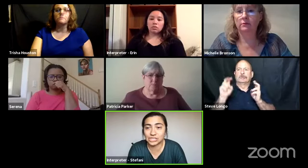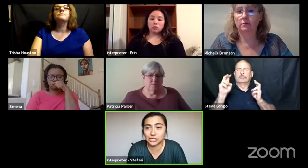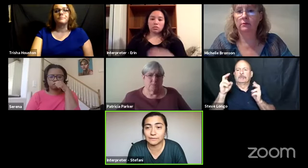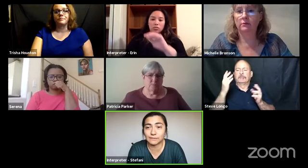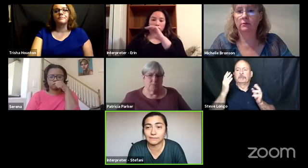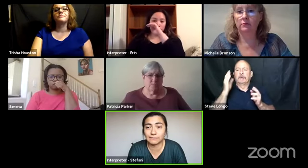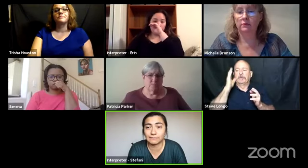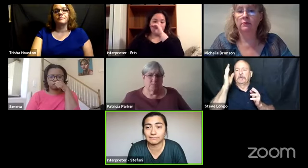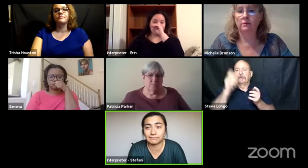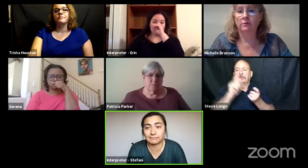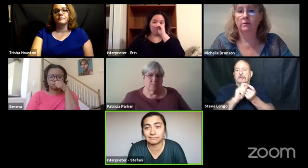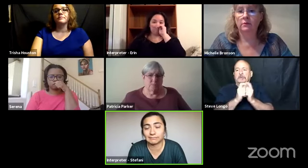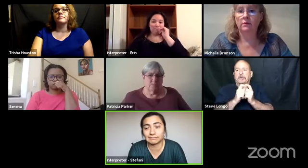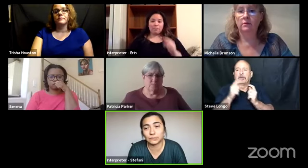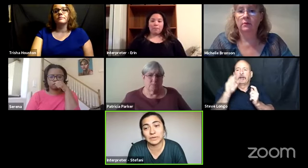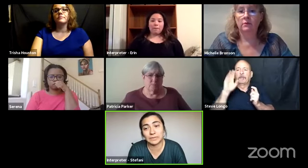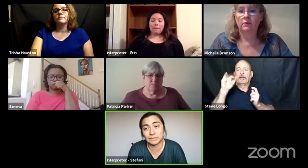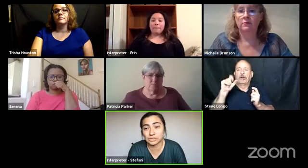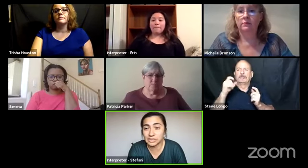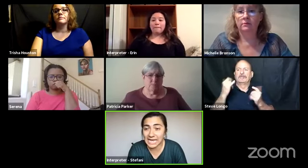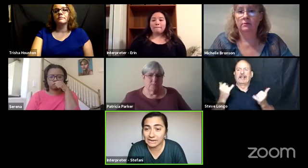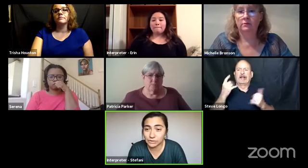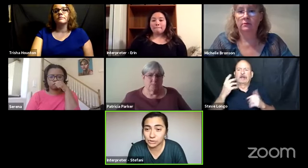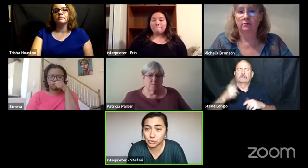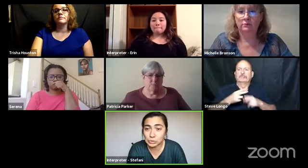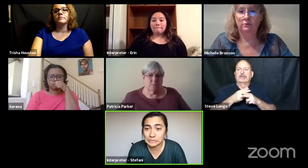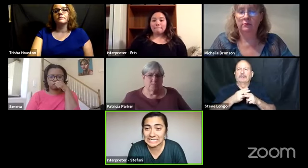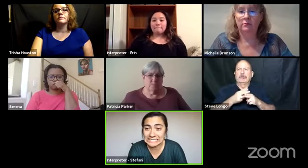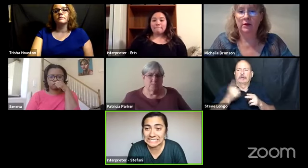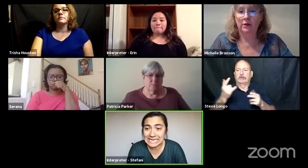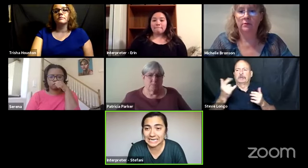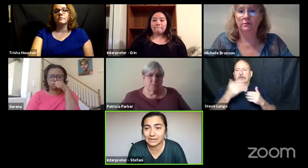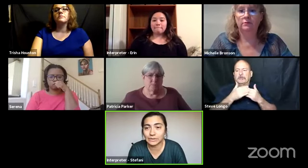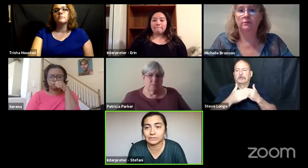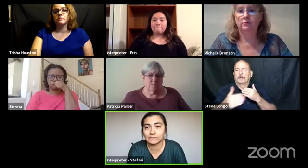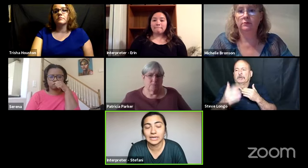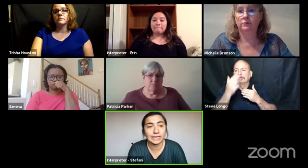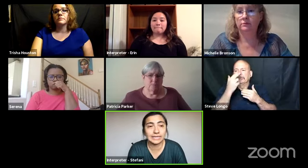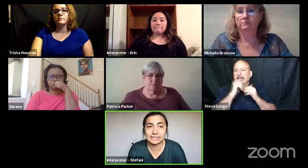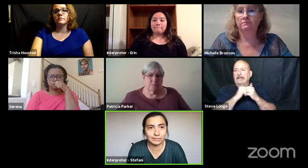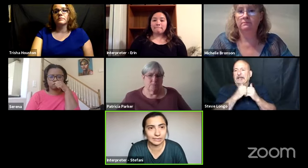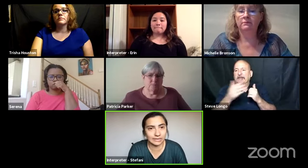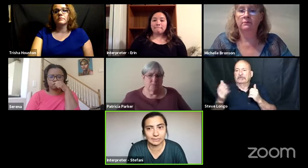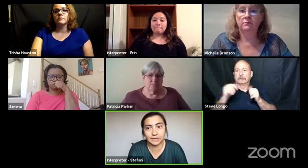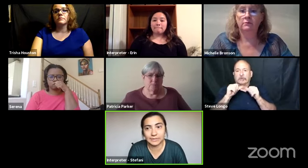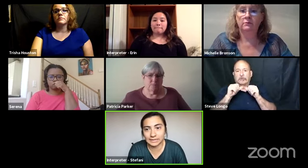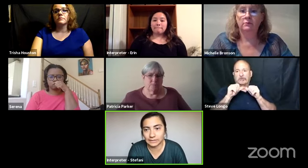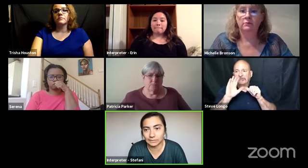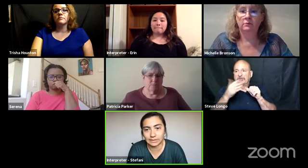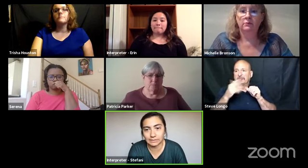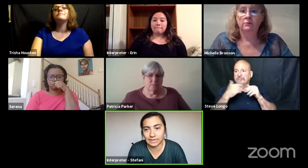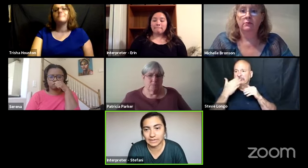of, well, maybe we should add virtual meetings to that, and we don't need to put that in permanently. We can make